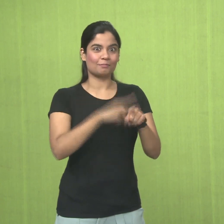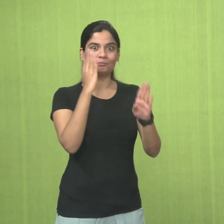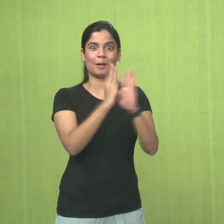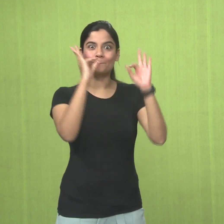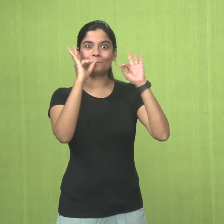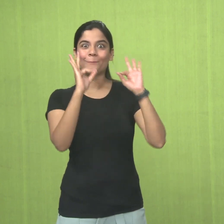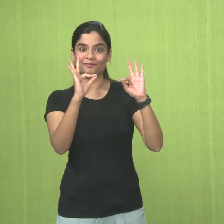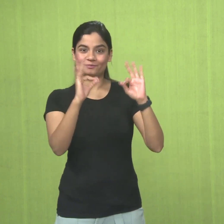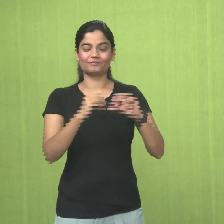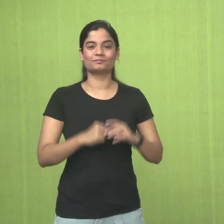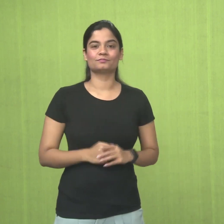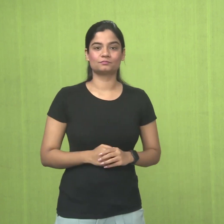Right?